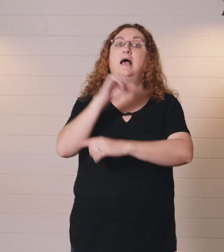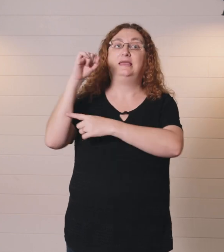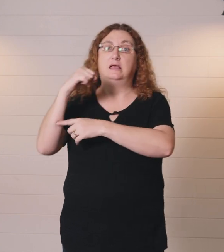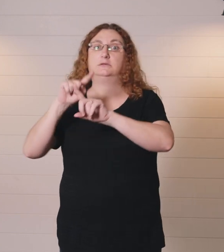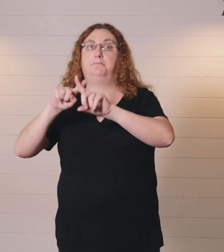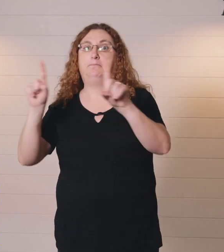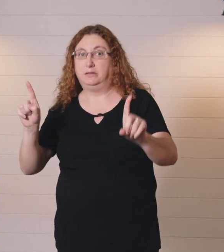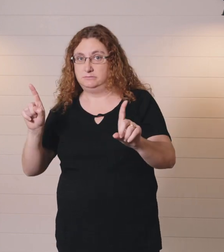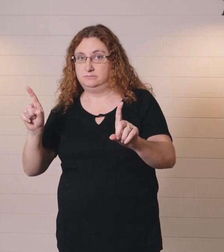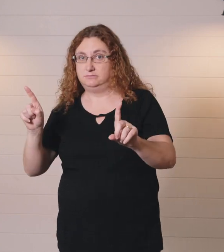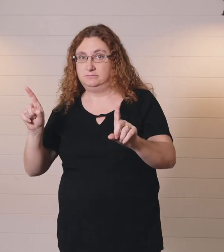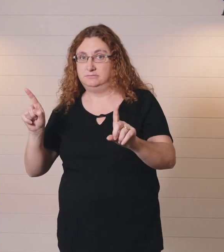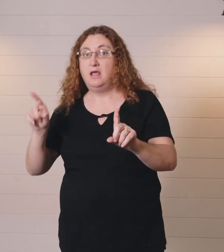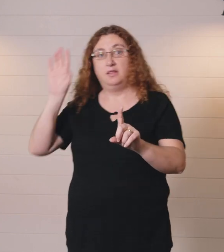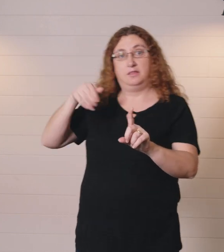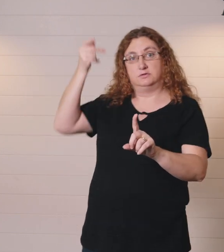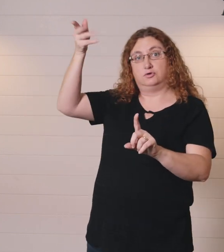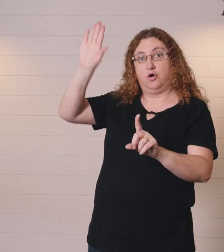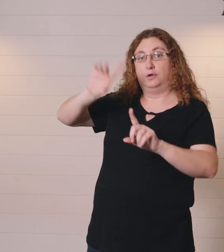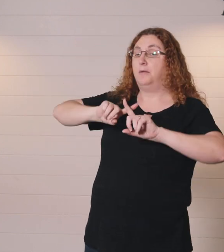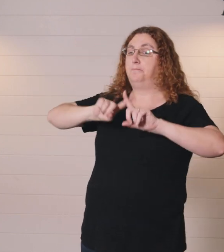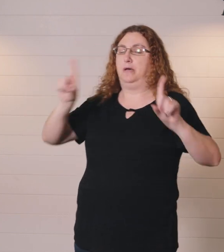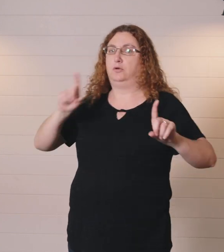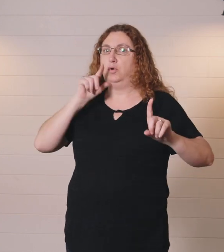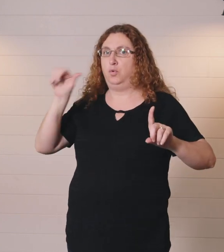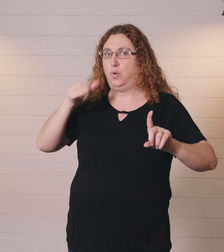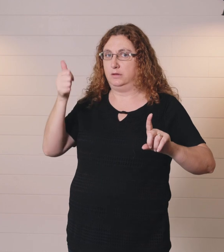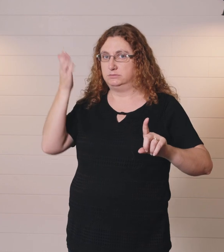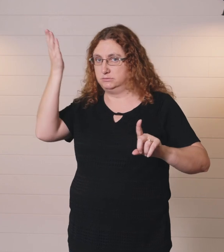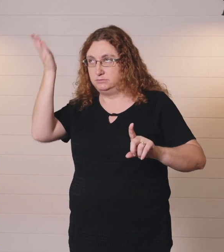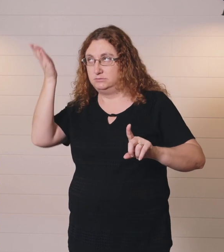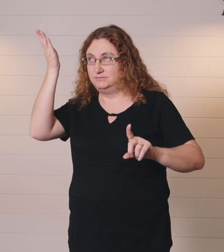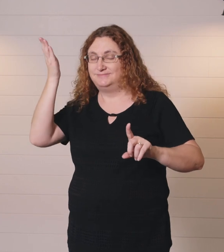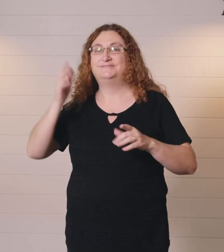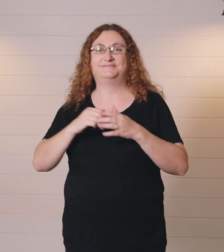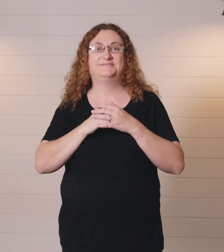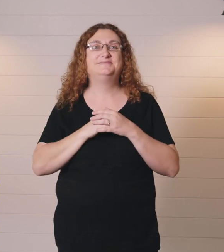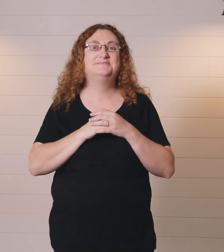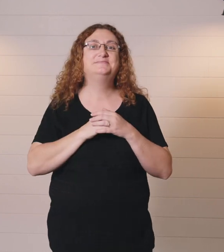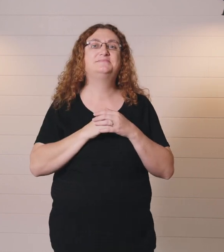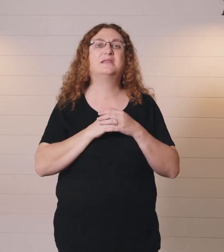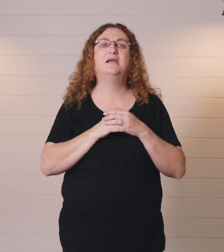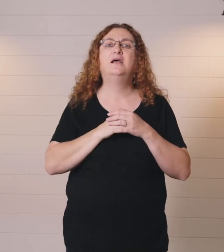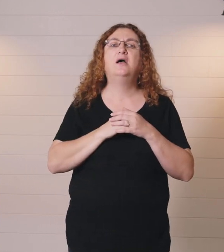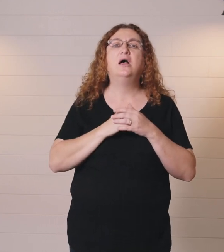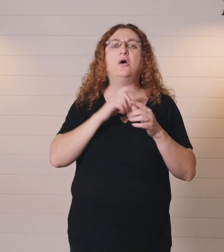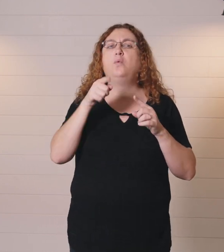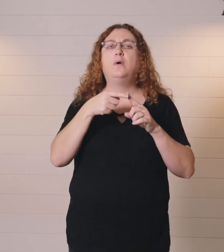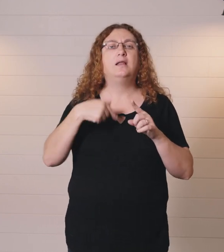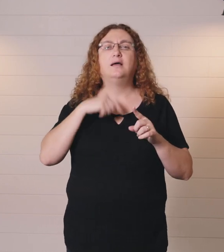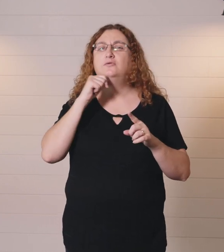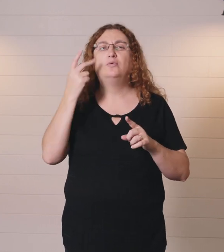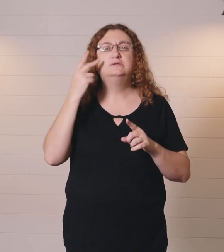but questions. And the bridge of the song pushes us even deeper into faith when it says this, "Even when I